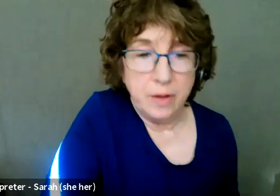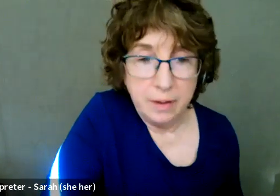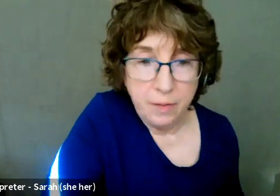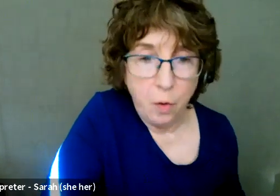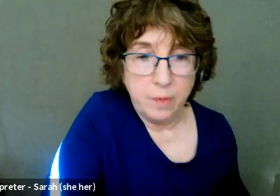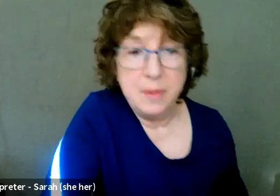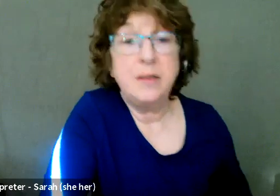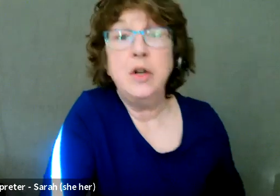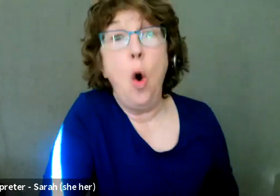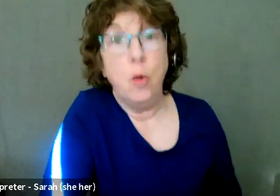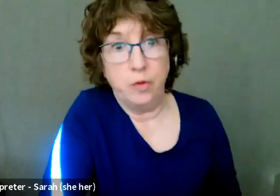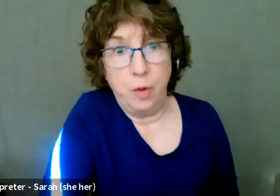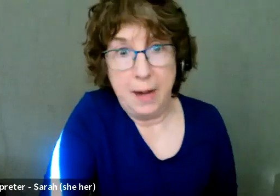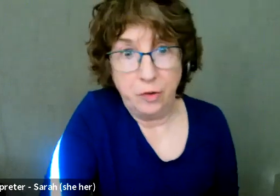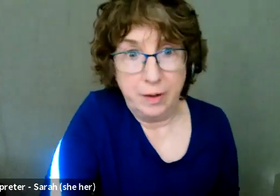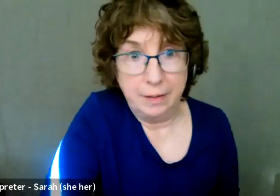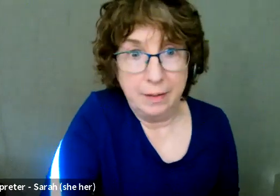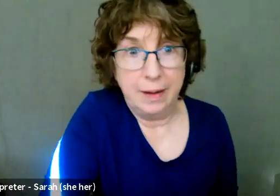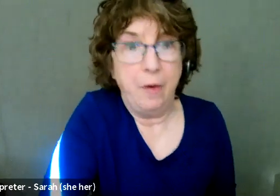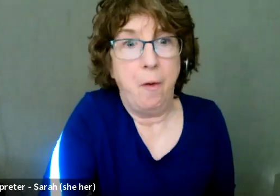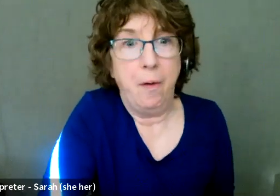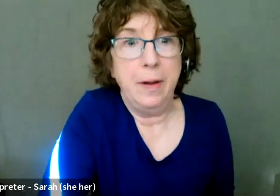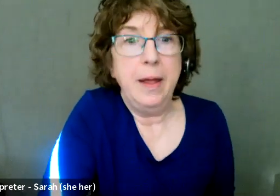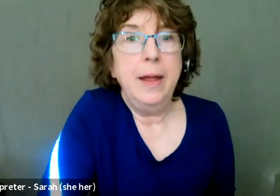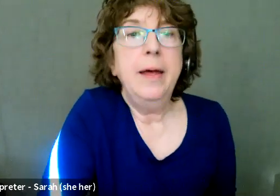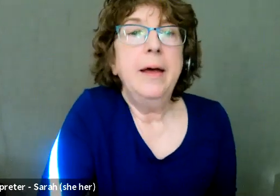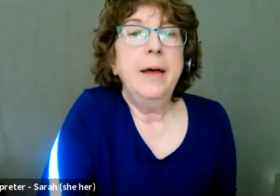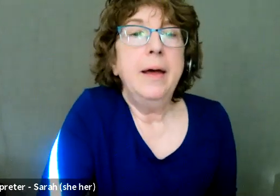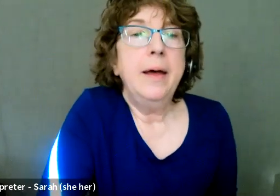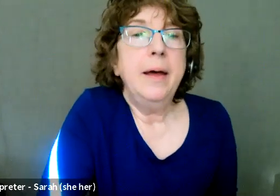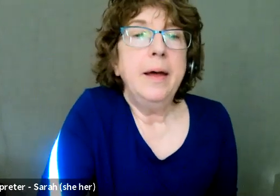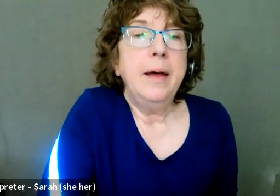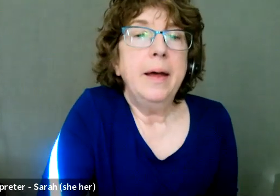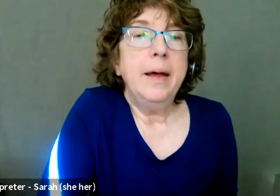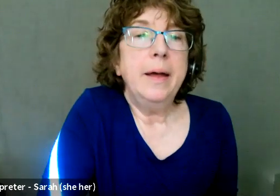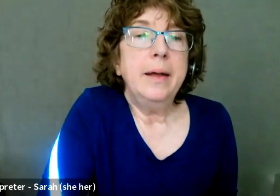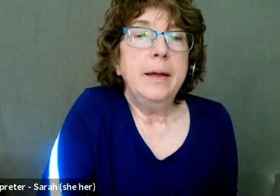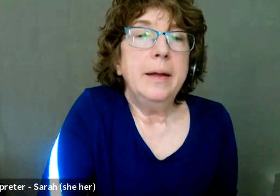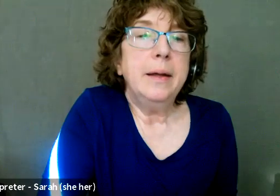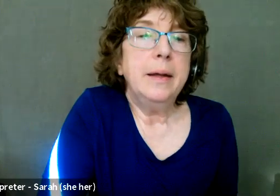less discrimination, of course. I mean, just no discrimination at all.